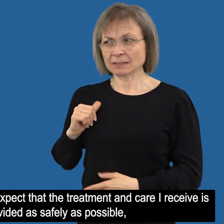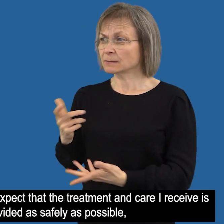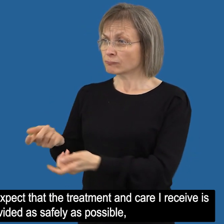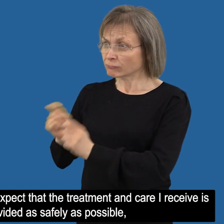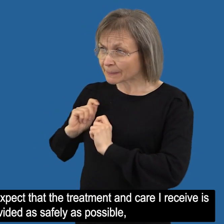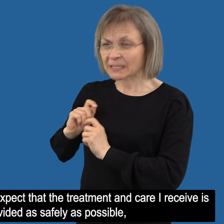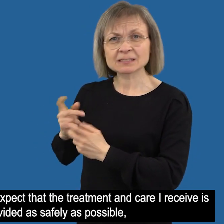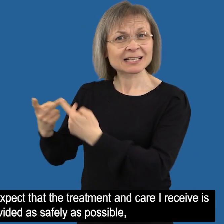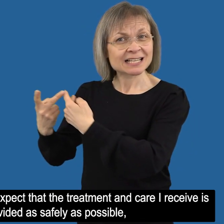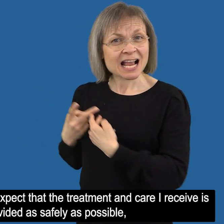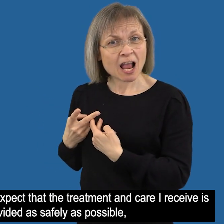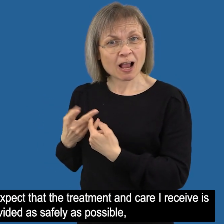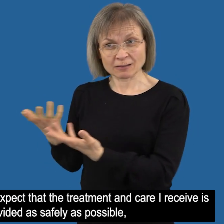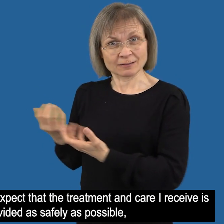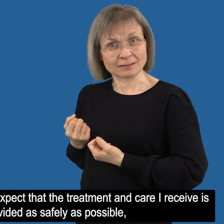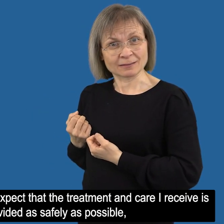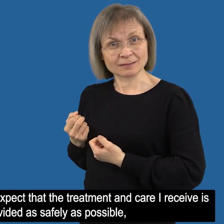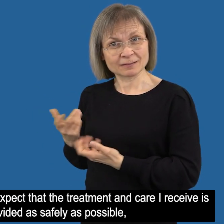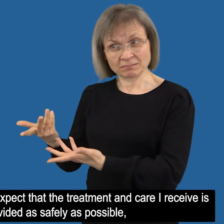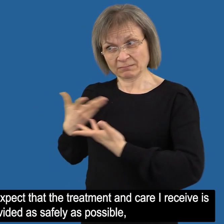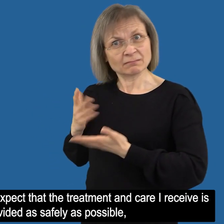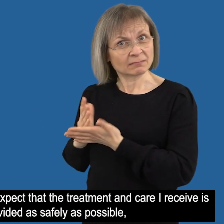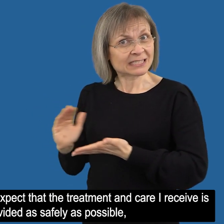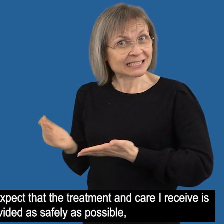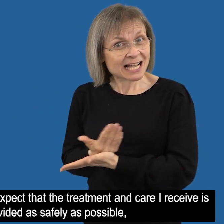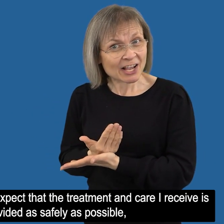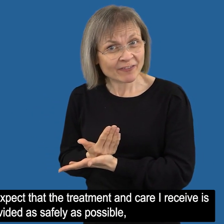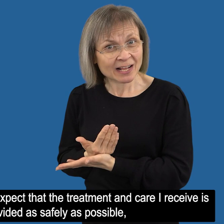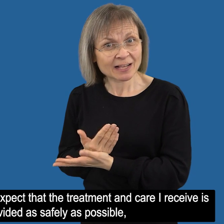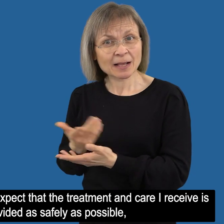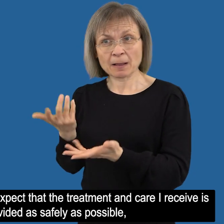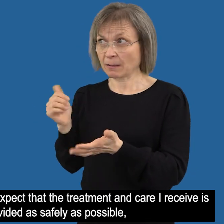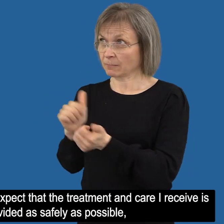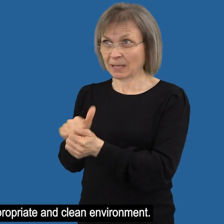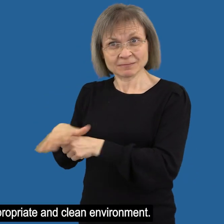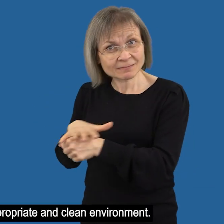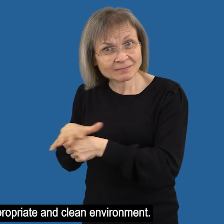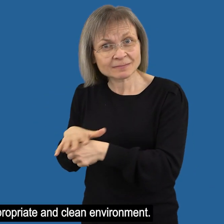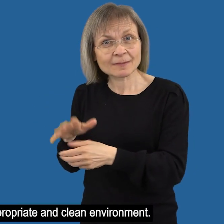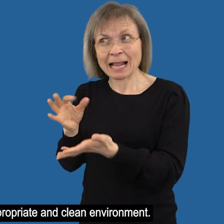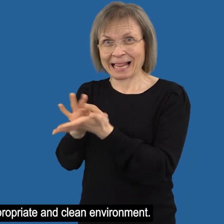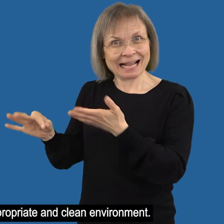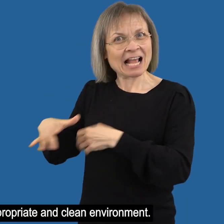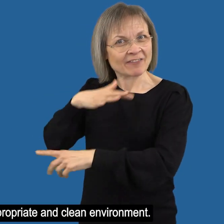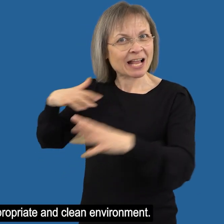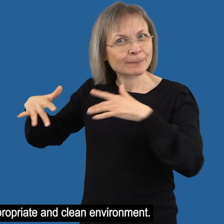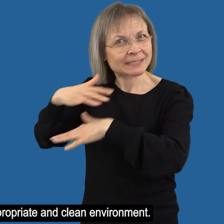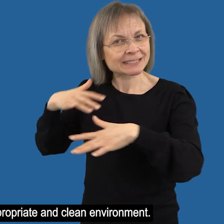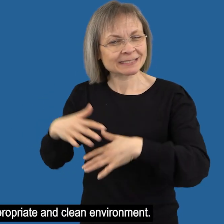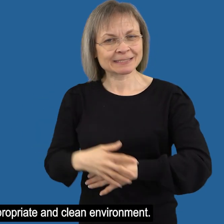I have the right to expect that the treatment and care I receive is provided as safely as possible, in an appropriate and clean